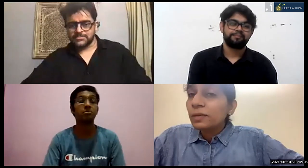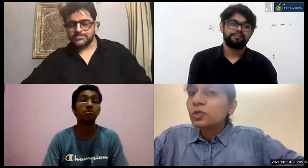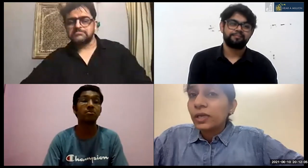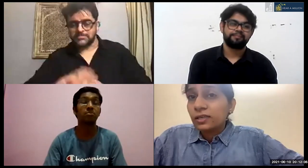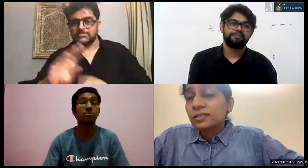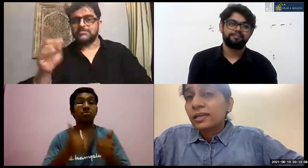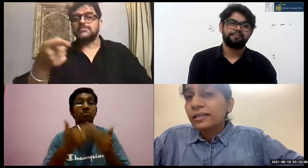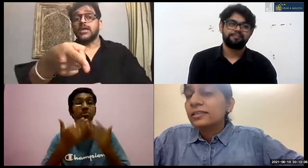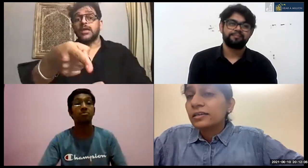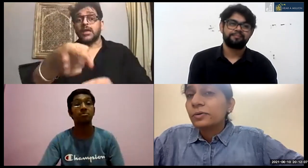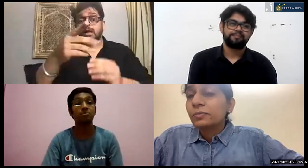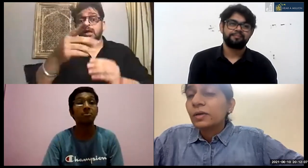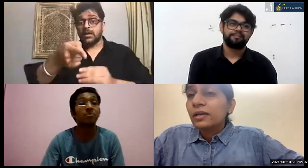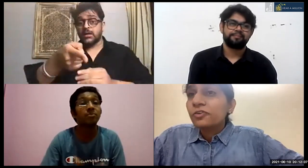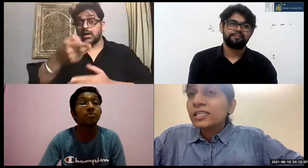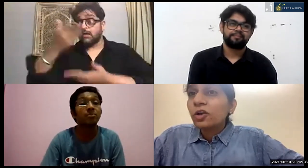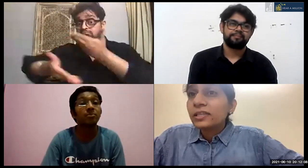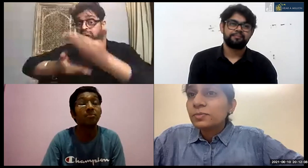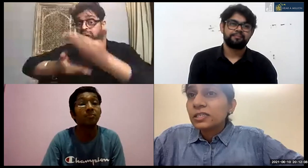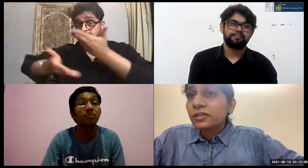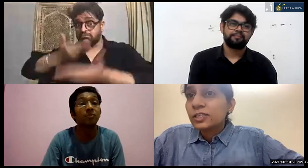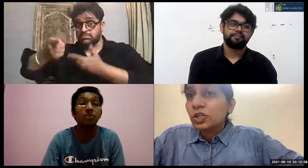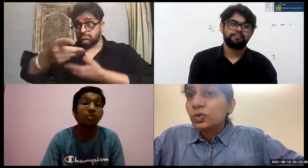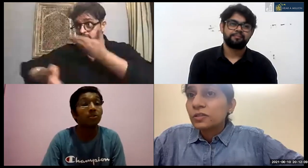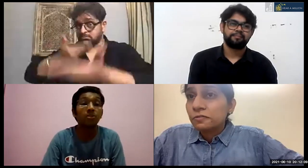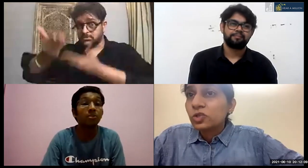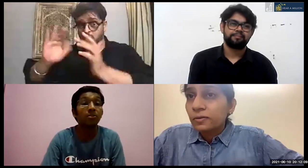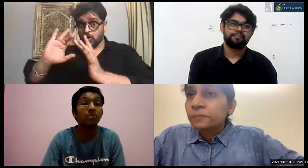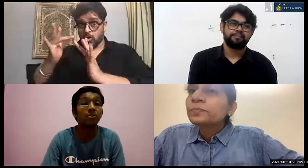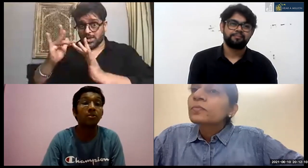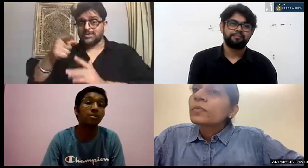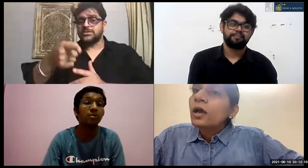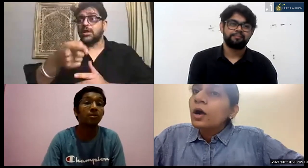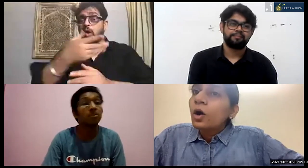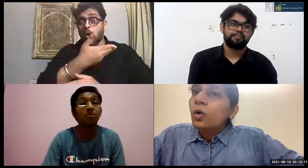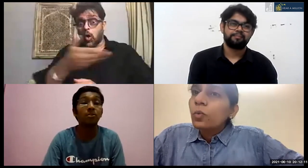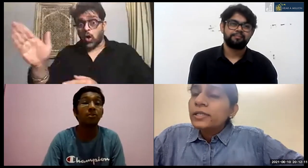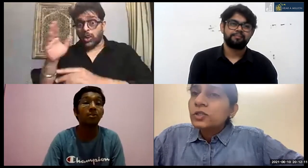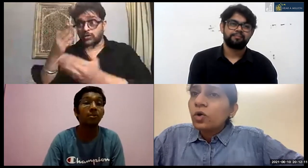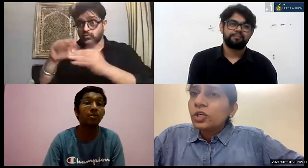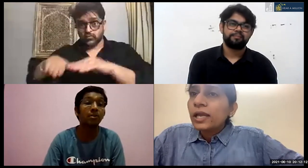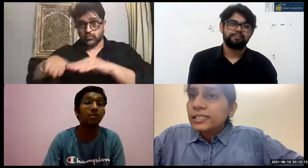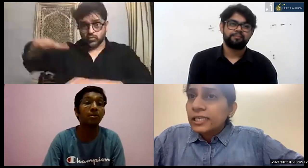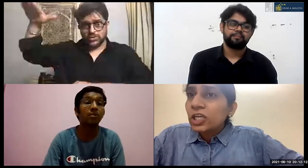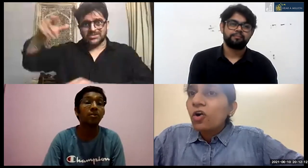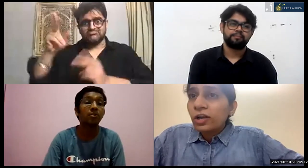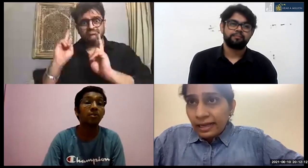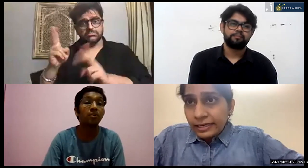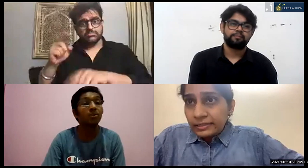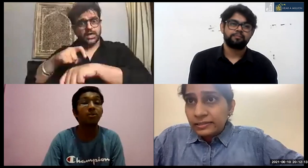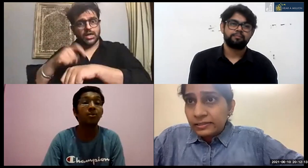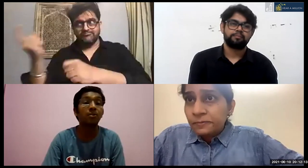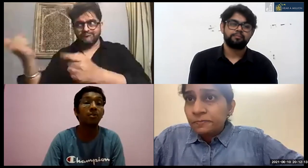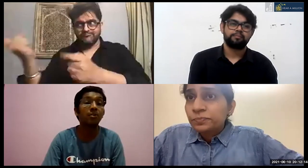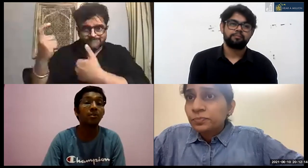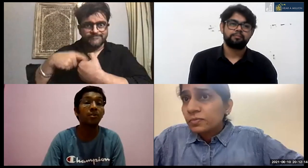need to keep doing this and retain all these materials in use in the future. Well, so you're like teaching